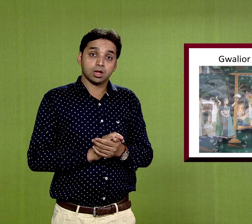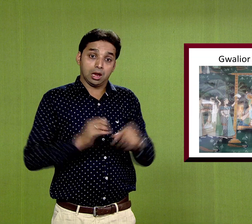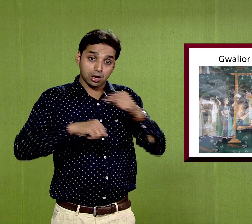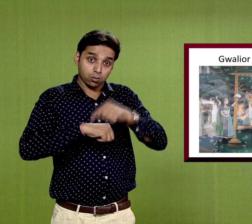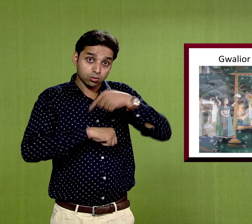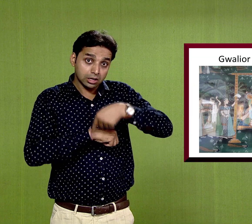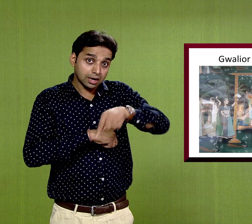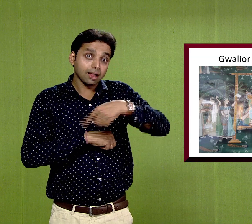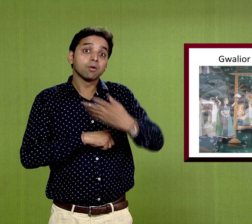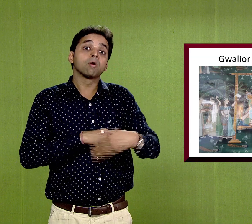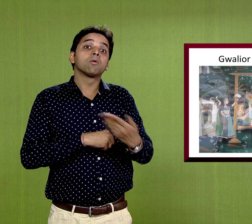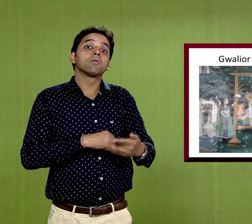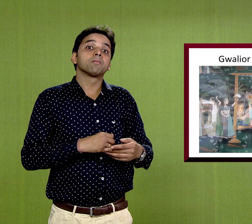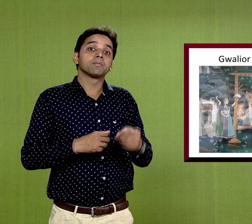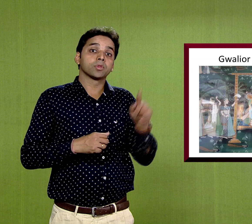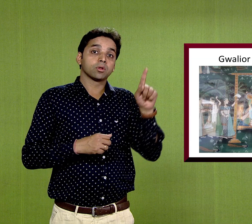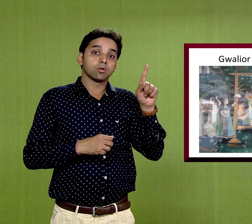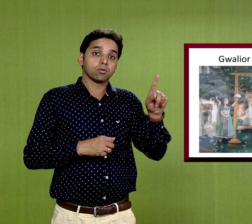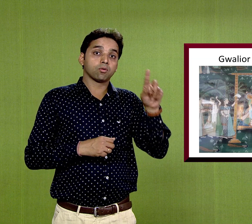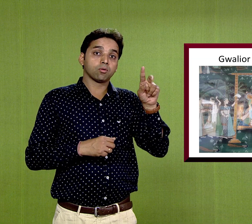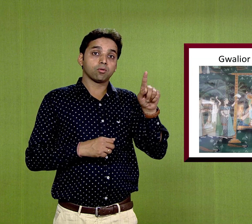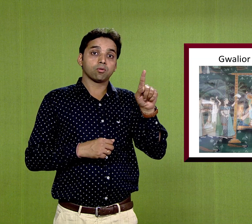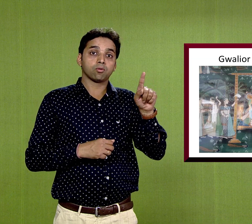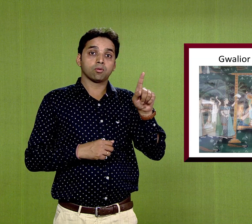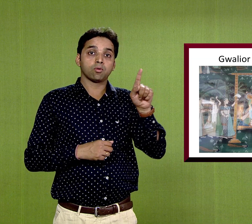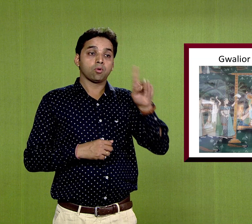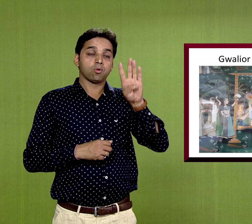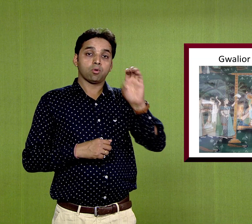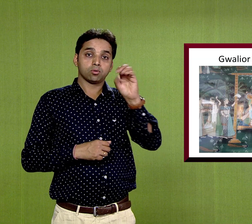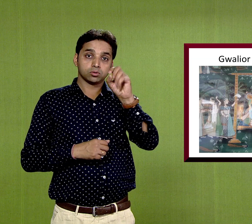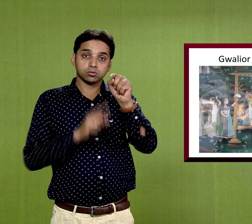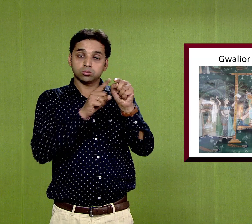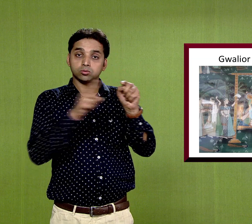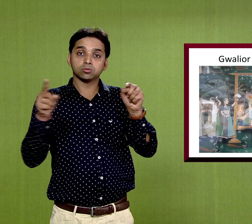time of 14th to 15th centuries AD,